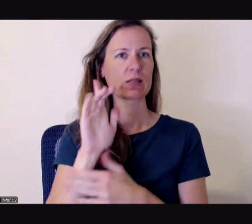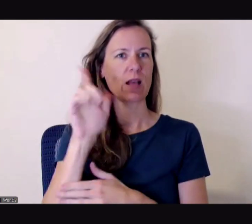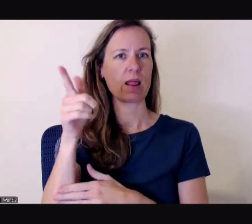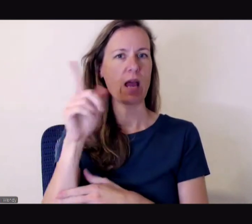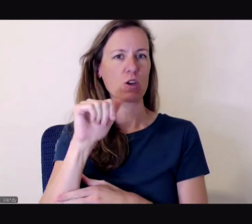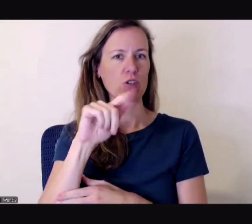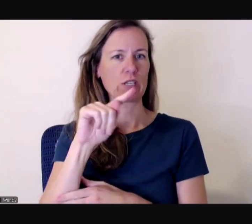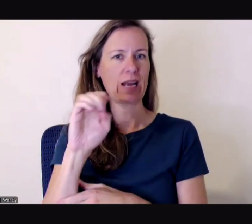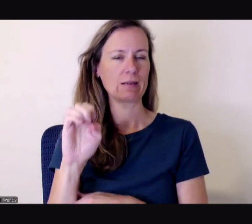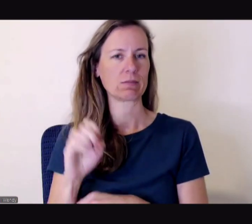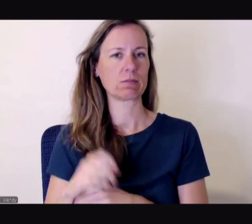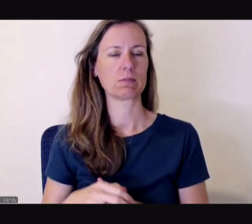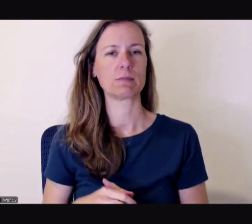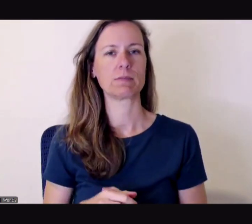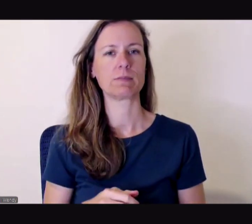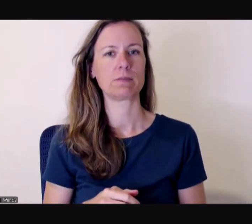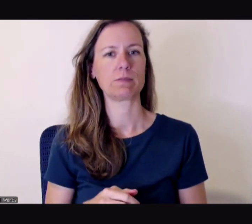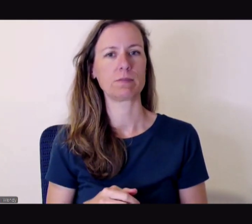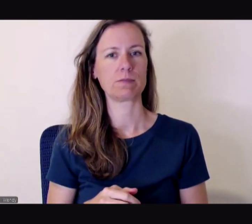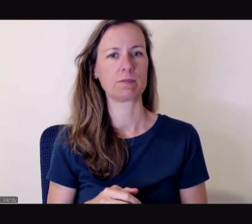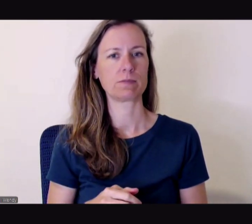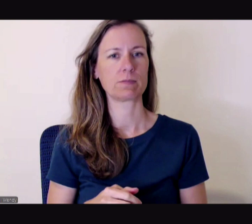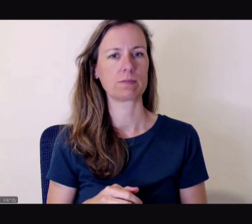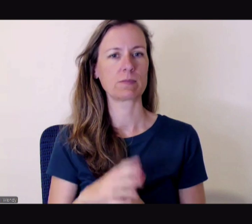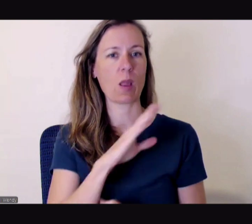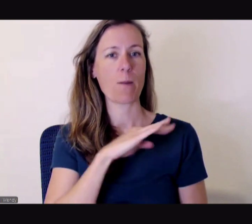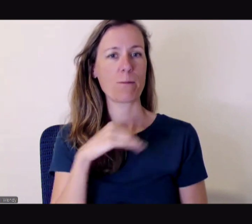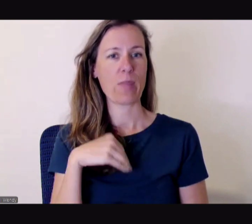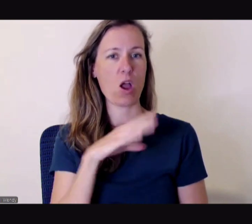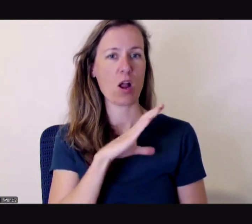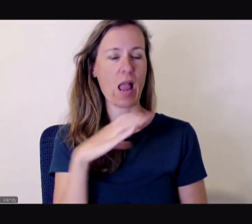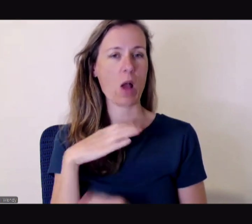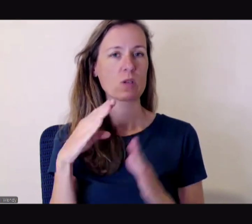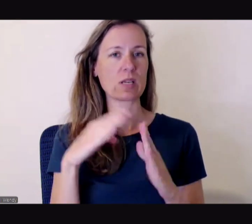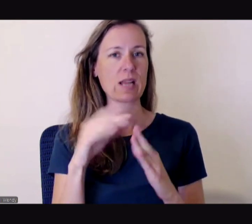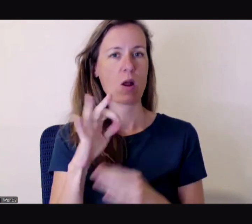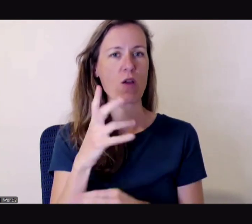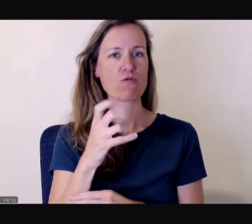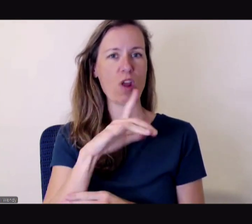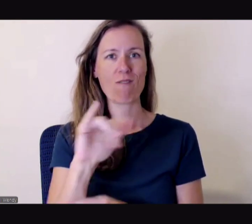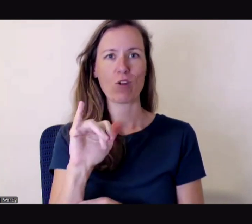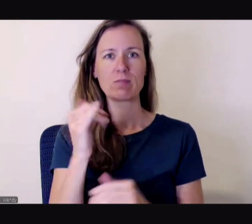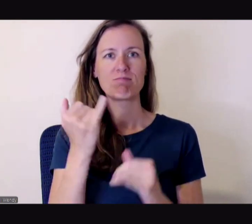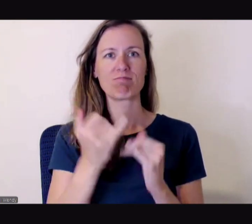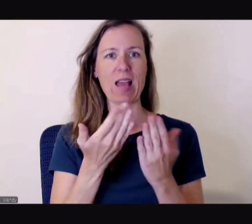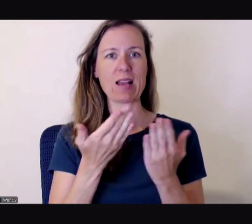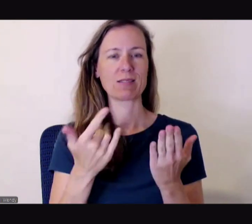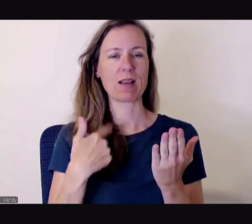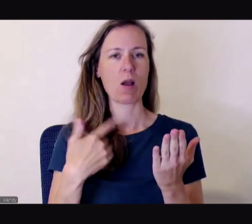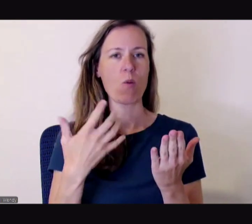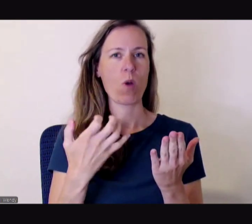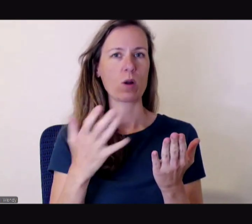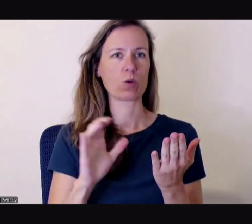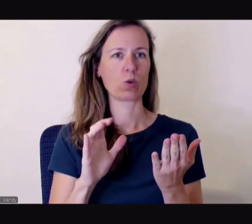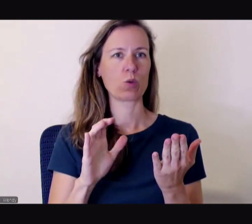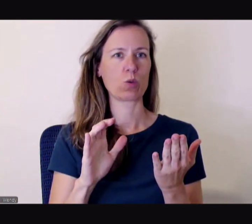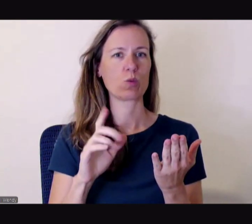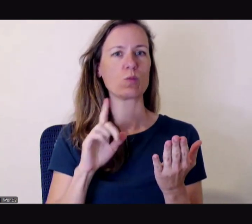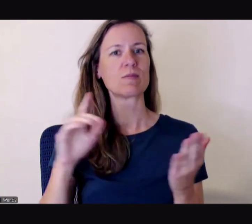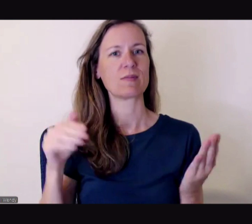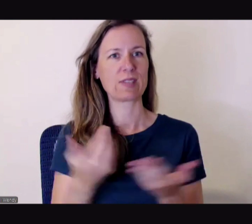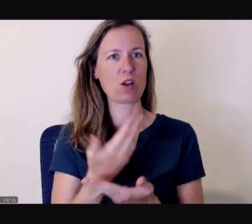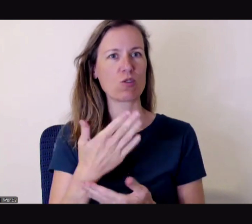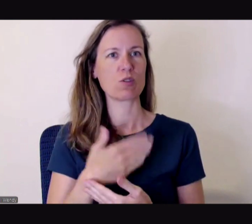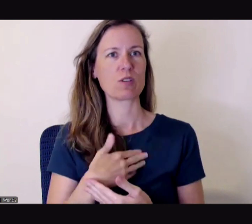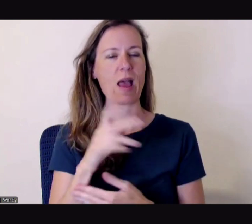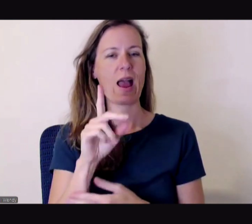In mayor and council, town of Cheverly, the last thing that I want to do is introduce my deputy town